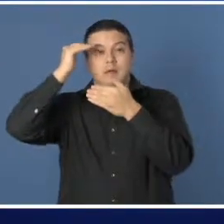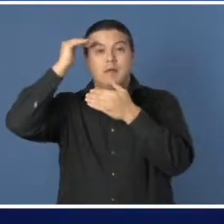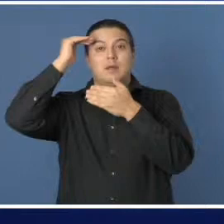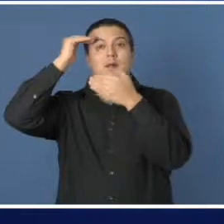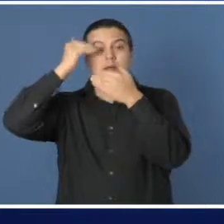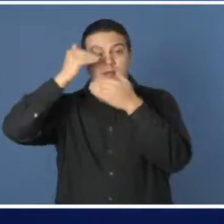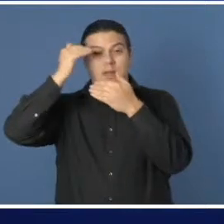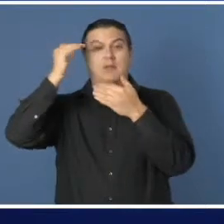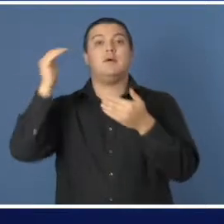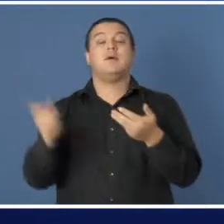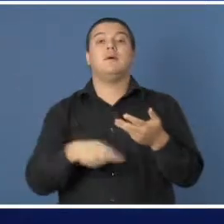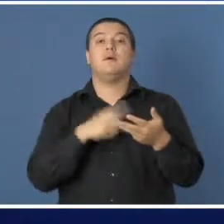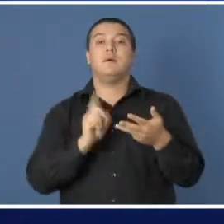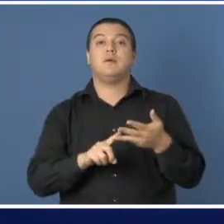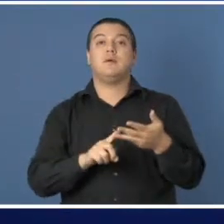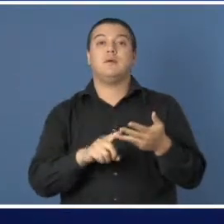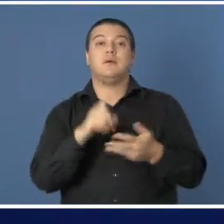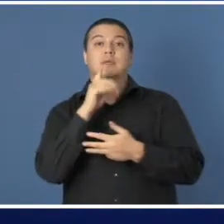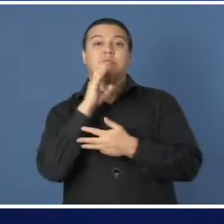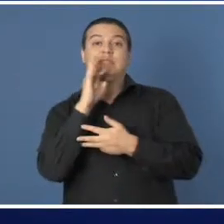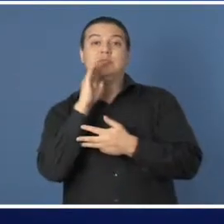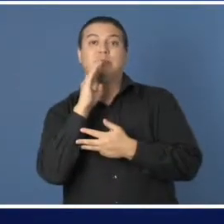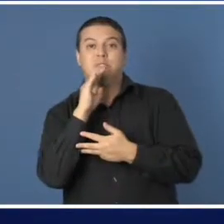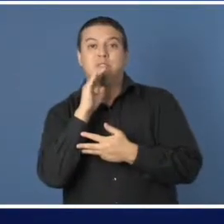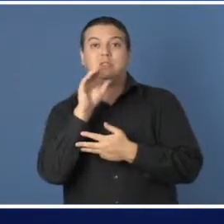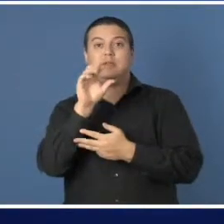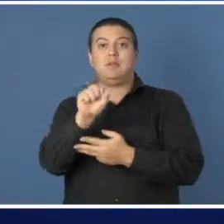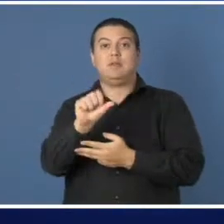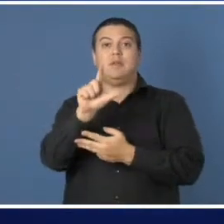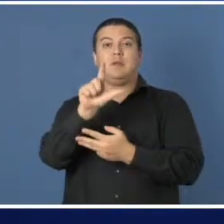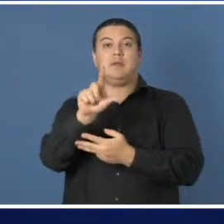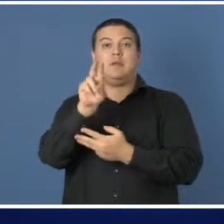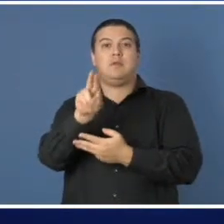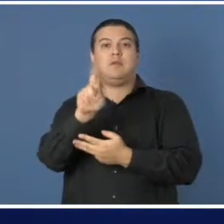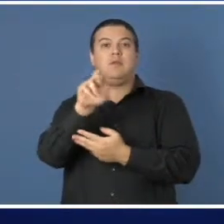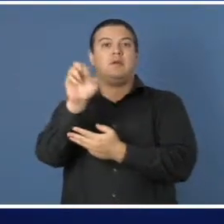eyelids, slurred speech,